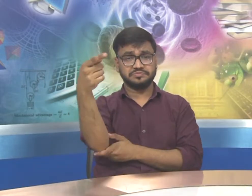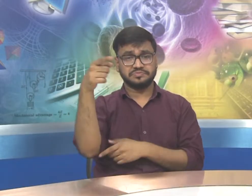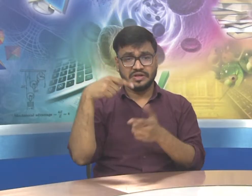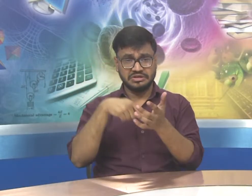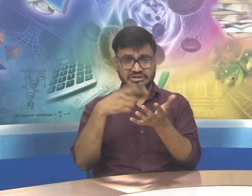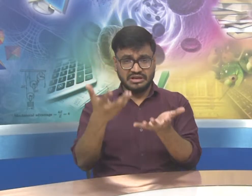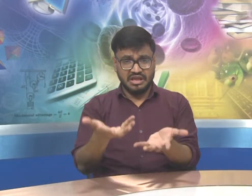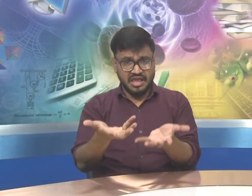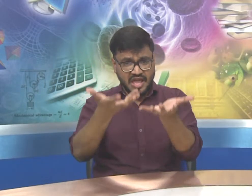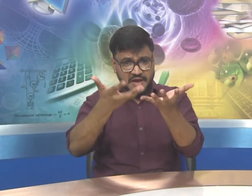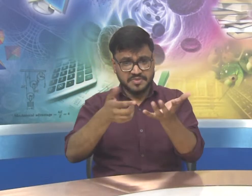HgO.